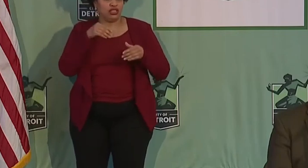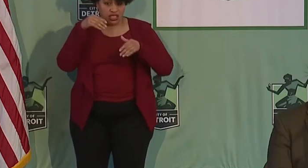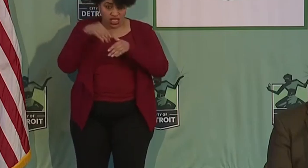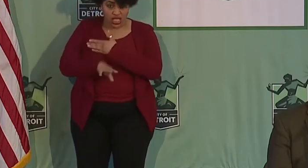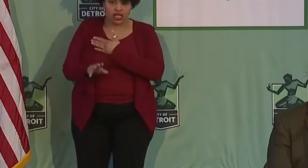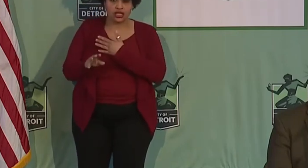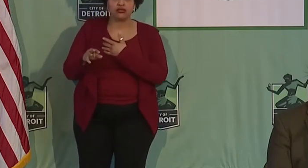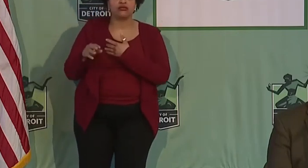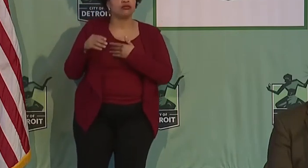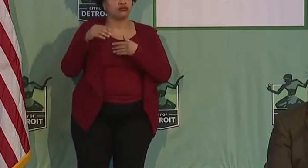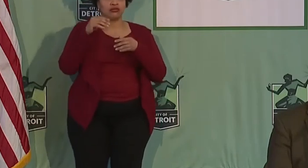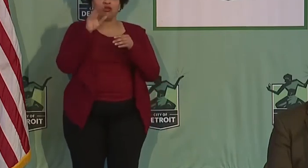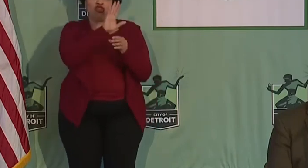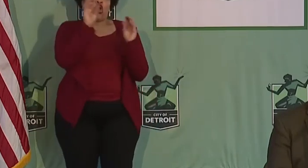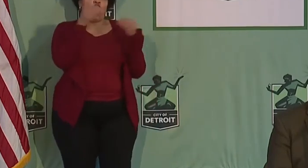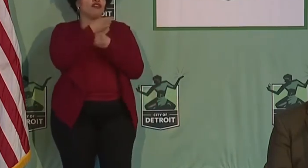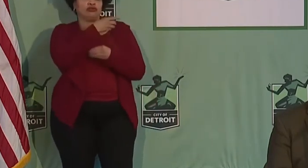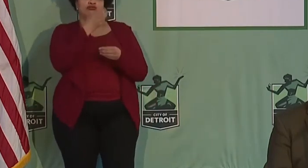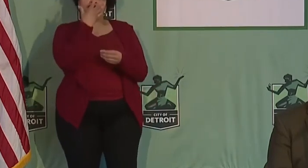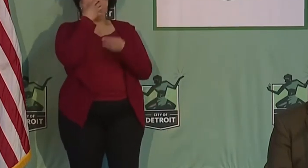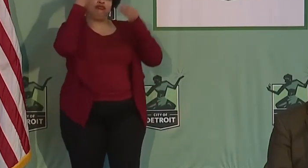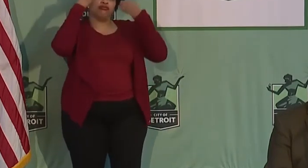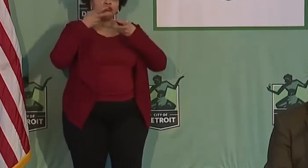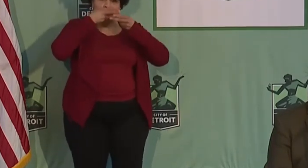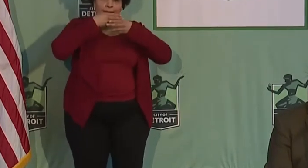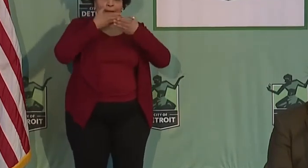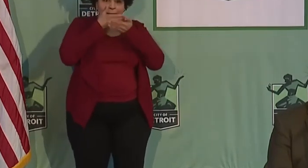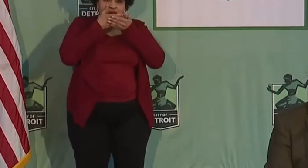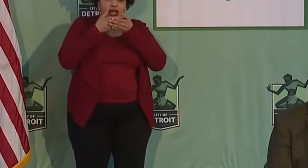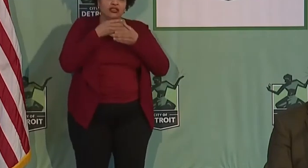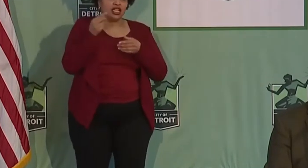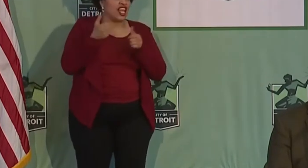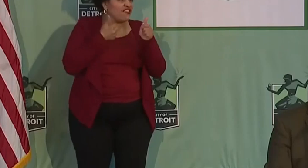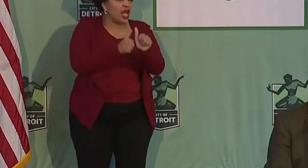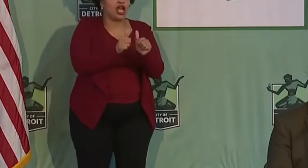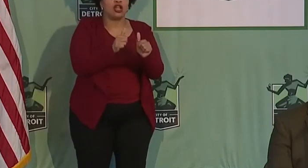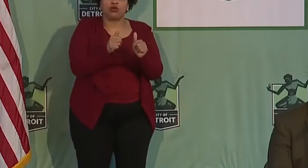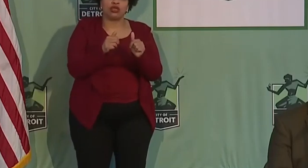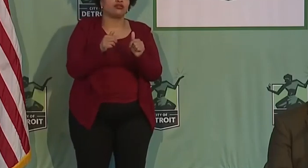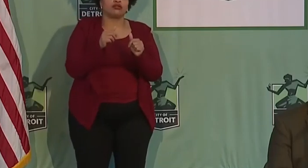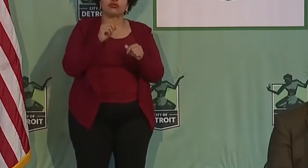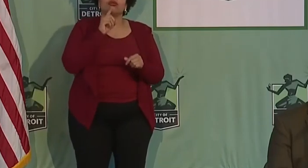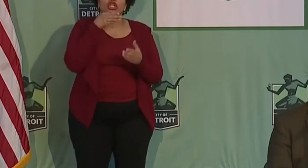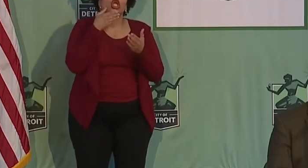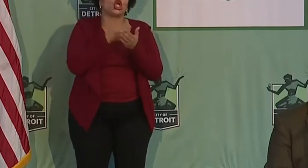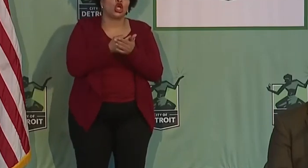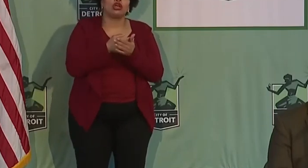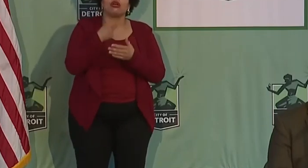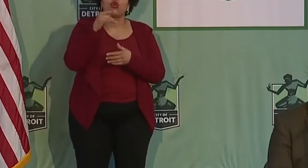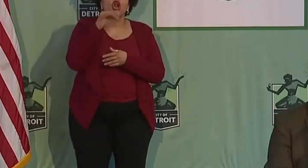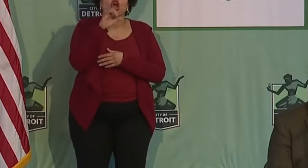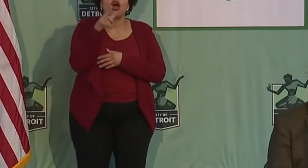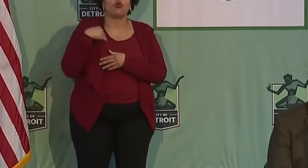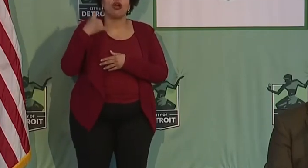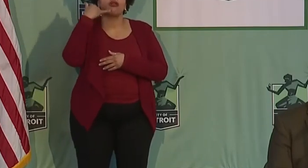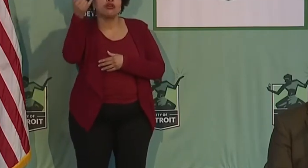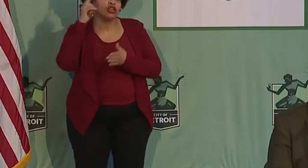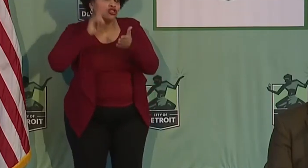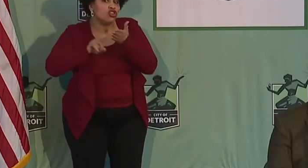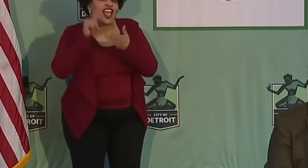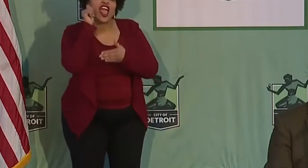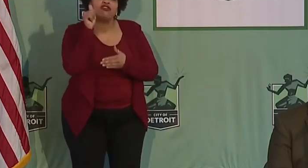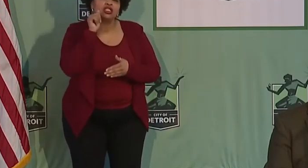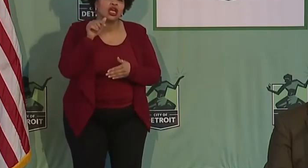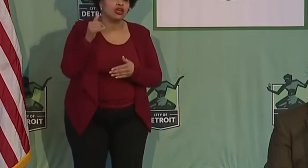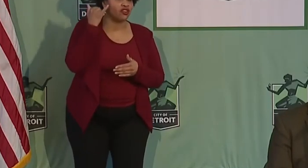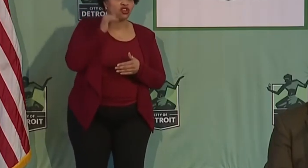in the precincts. We've got distancing. We're following really good protocols. When you are off sick, we are calling and checking on your symptoms every